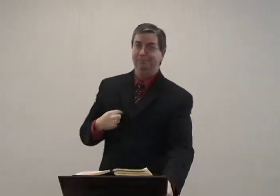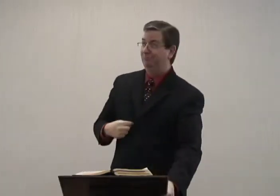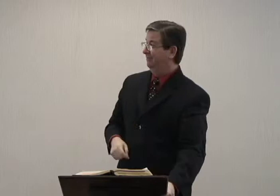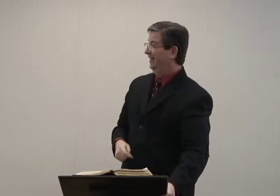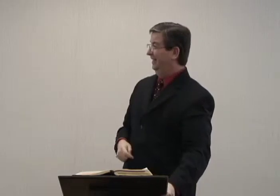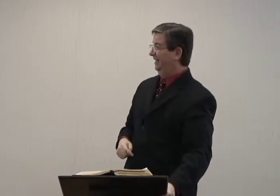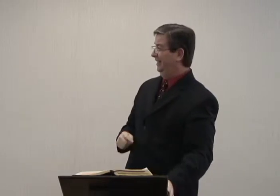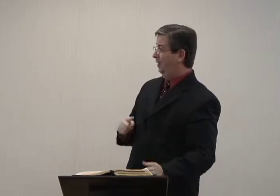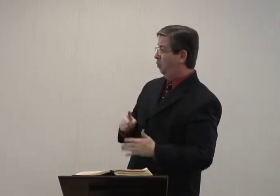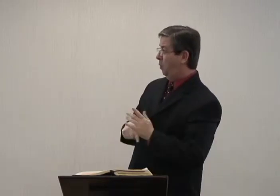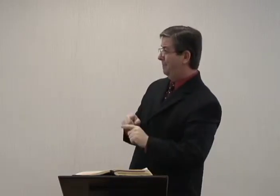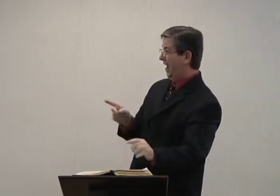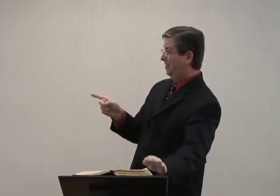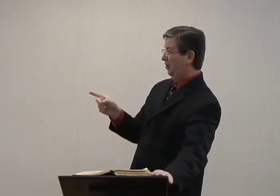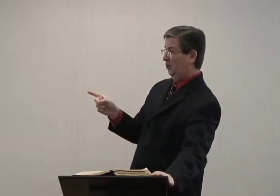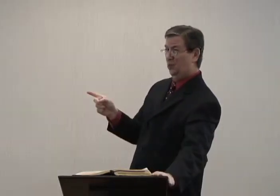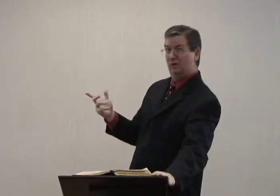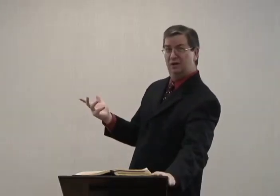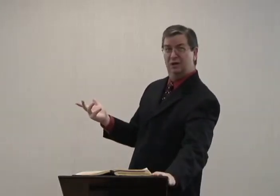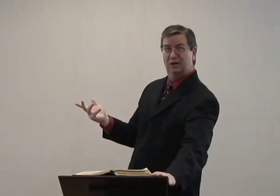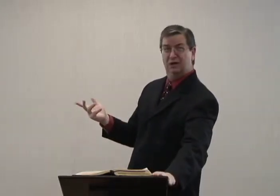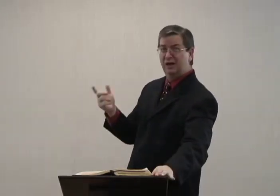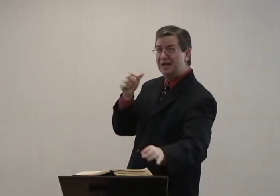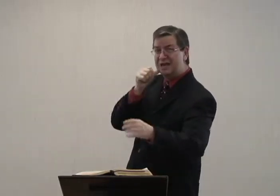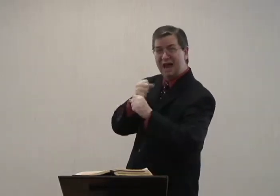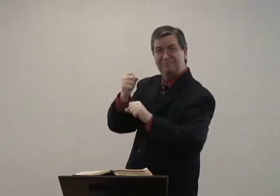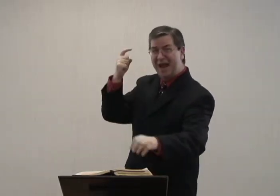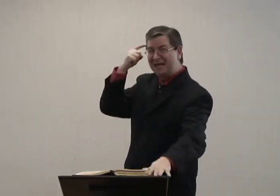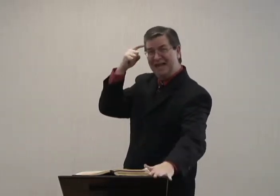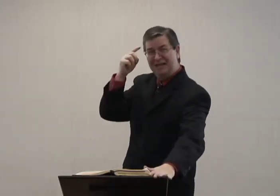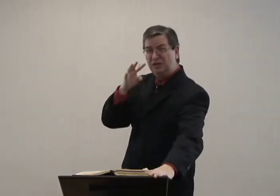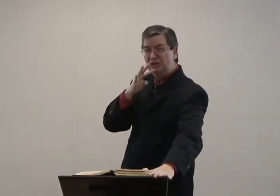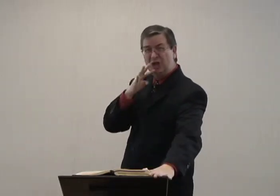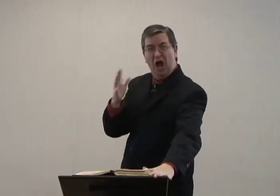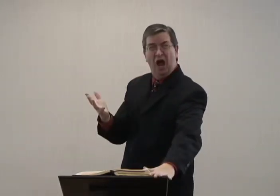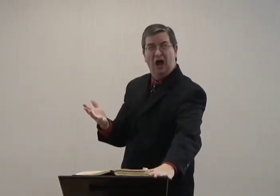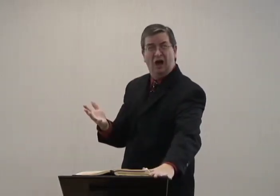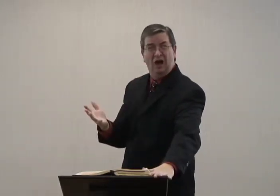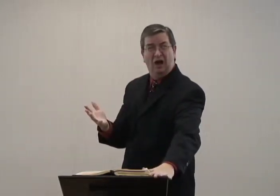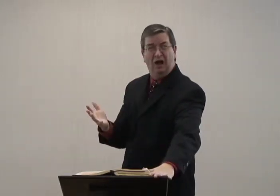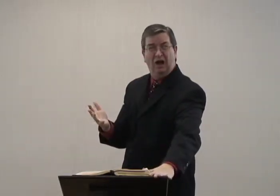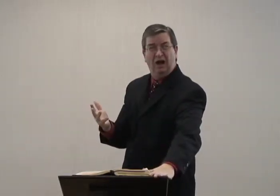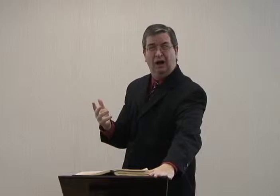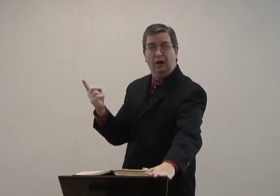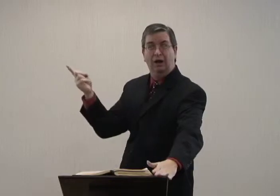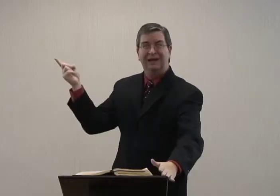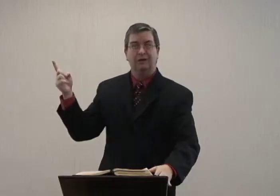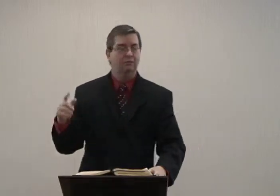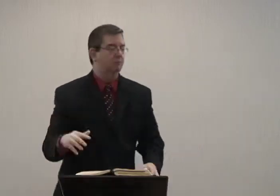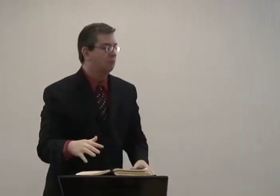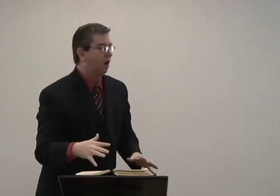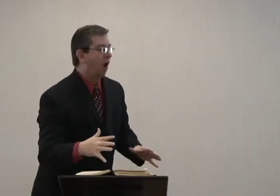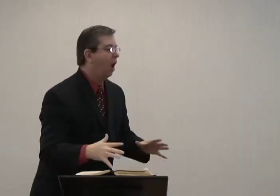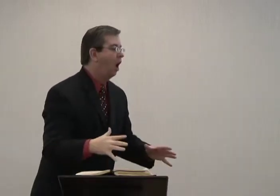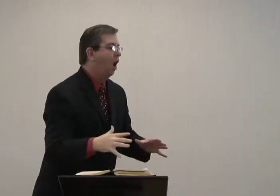Lewis, and I said, what about you? It doesn't even make any sense. But then he